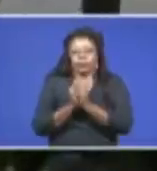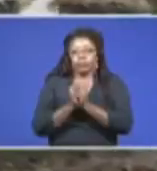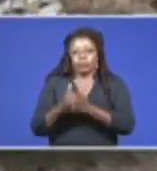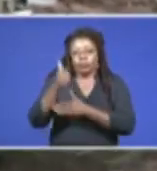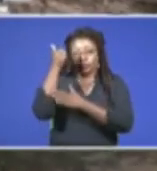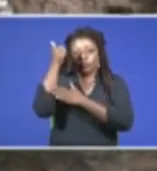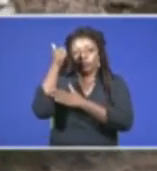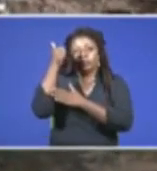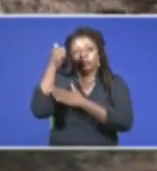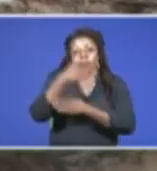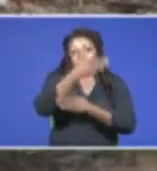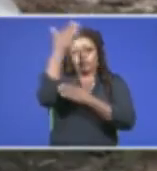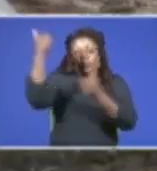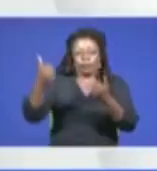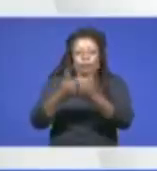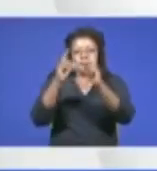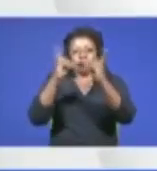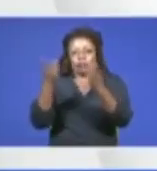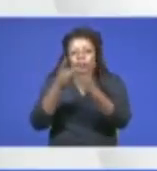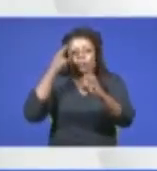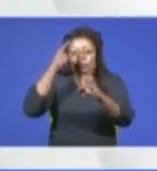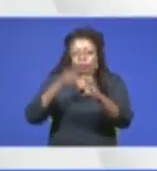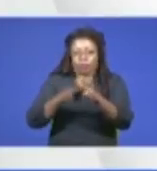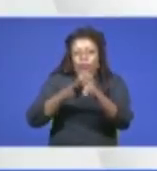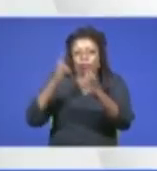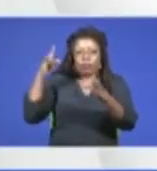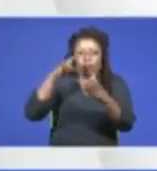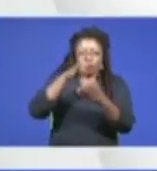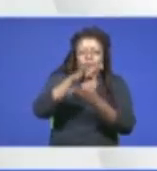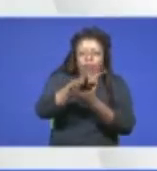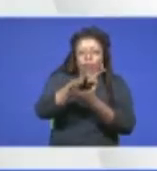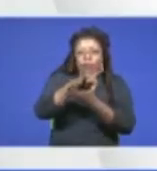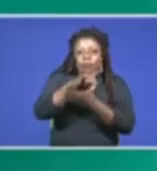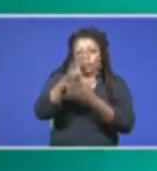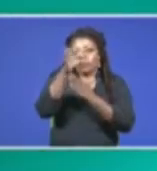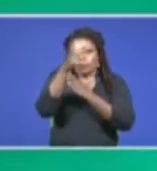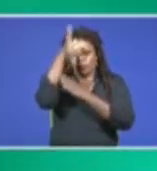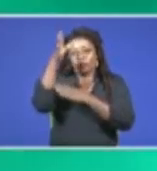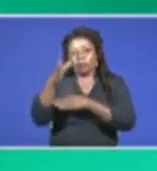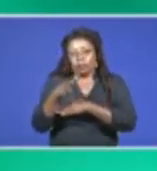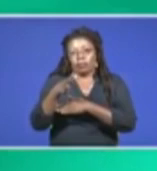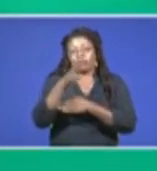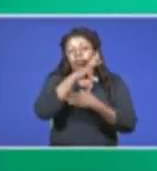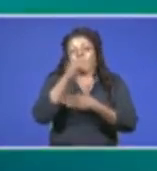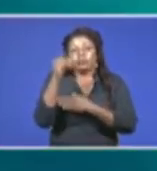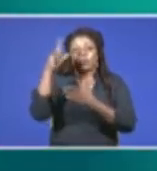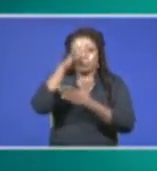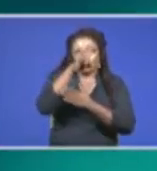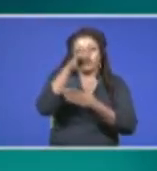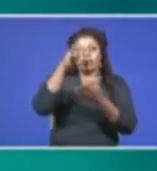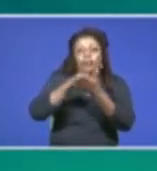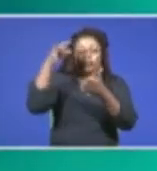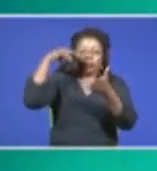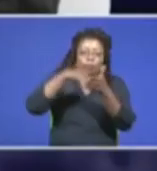Officials from the Air Accident Investigation Division have confirmed the wreckage discovered by fishermen off Andros last week is the plane that crashed into waters off